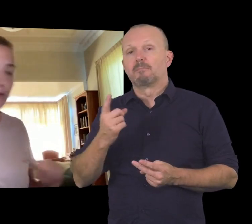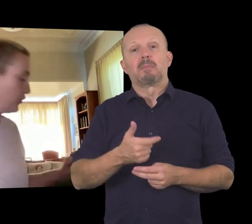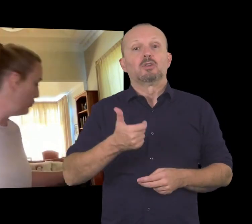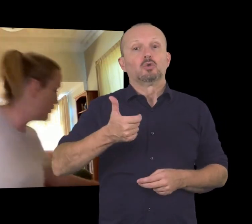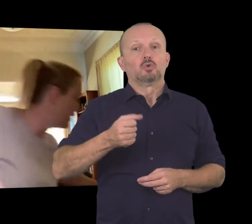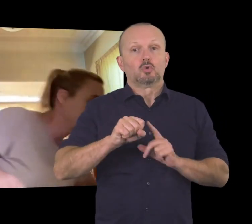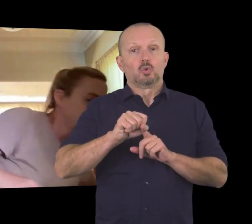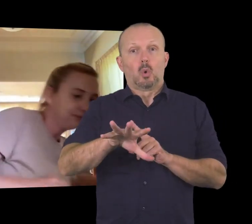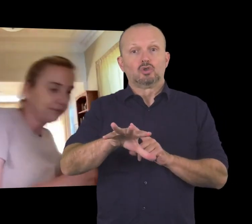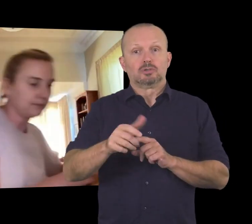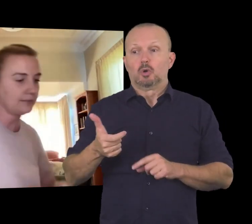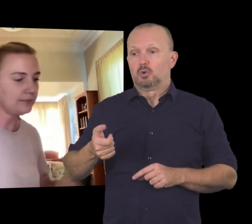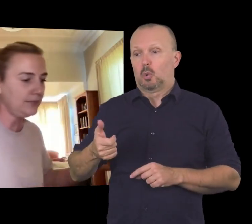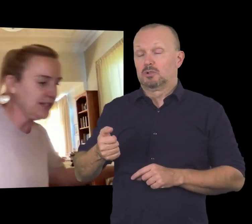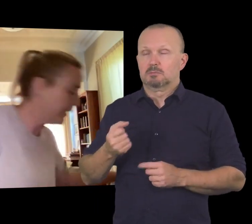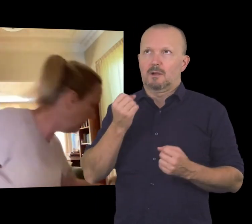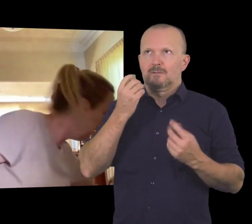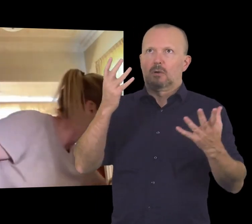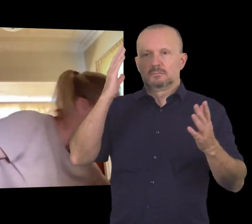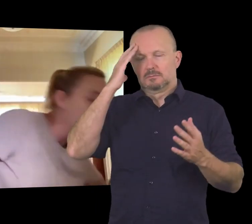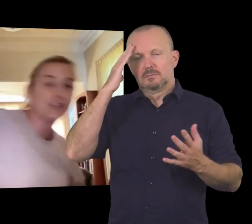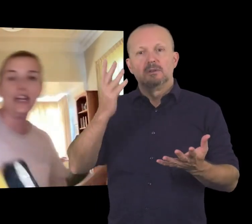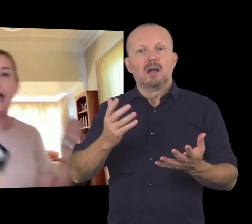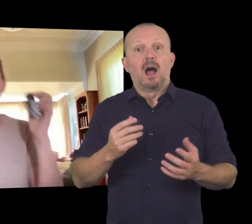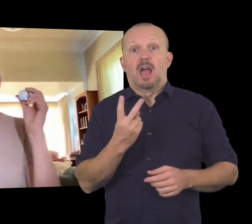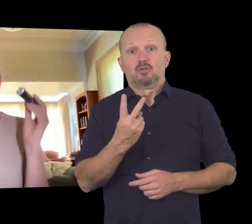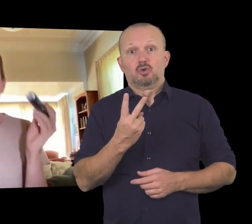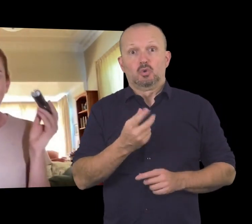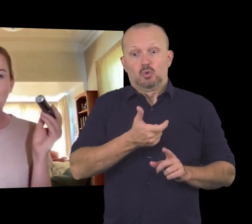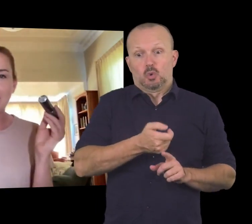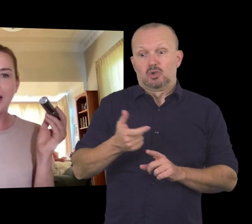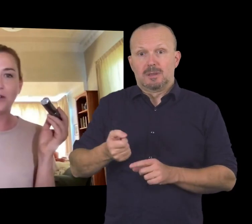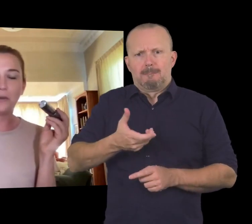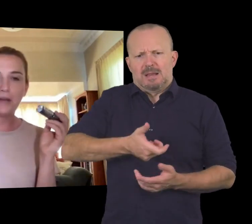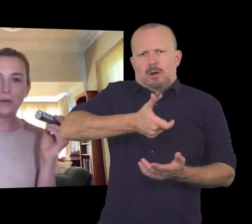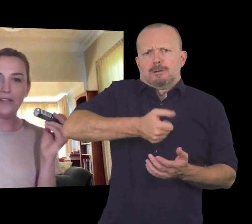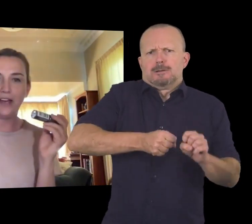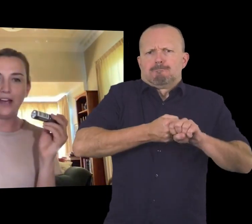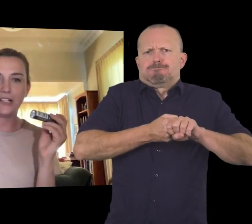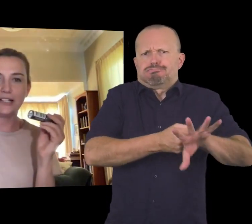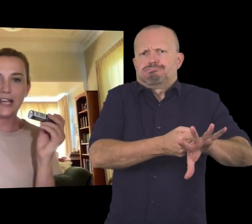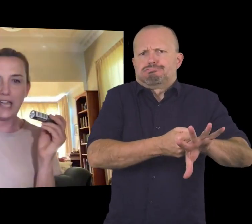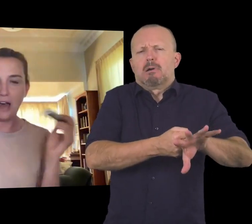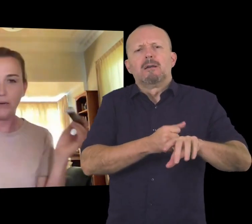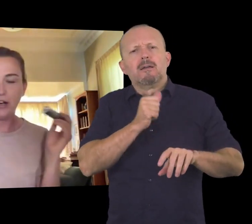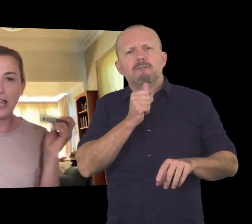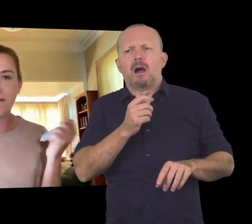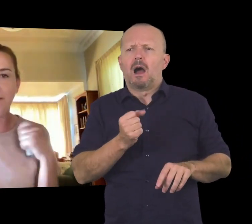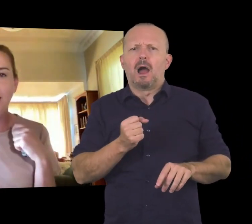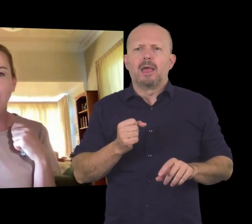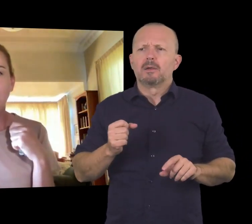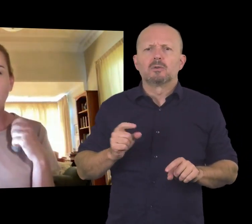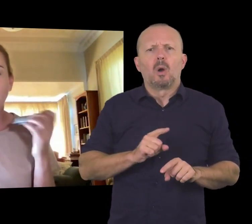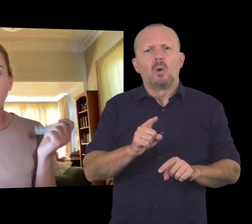then I've got torches, which I completely forgot. And I've got two torches here. I've got the big one that I actually take out when